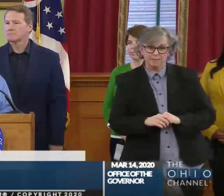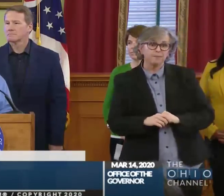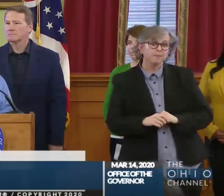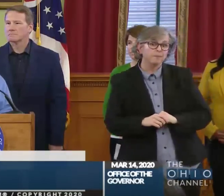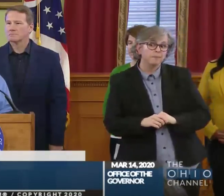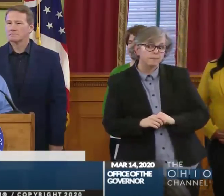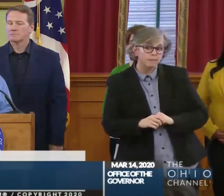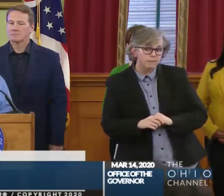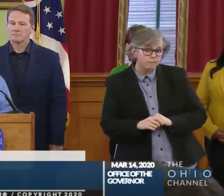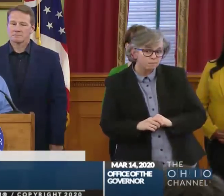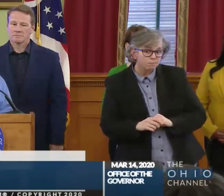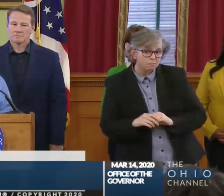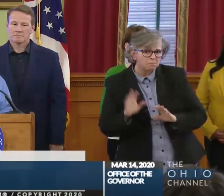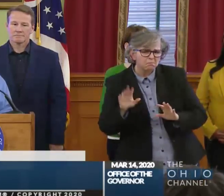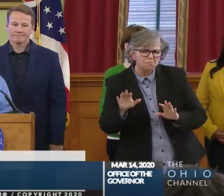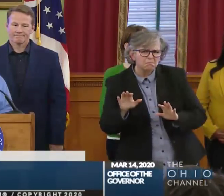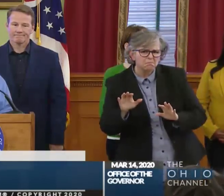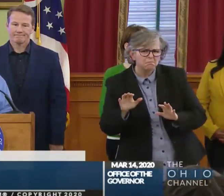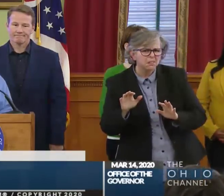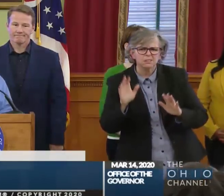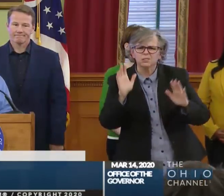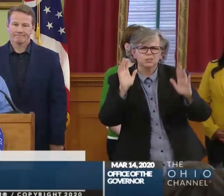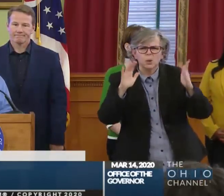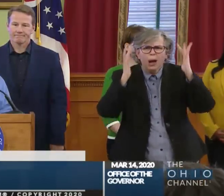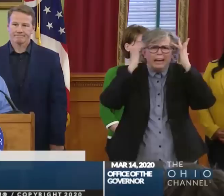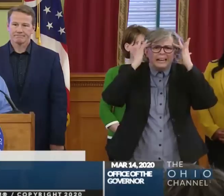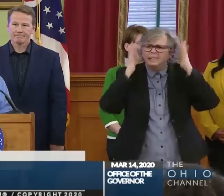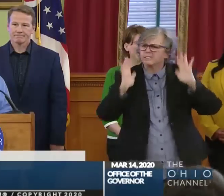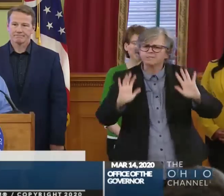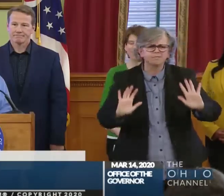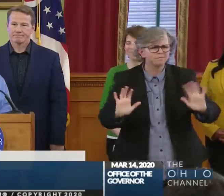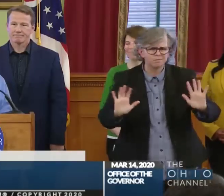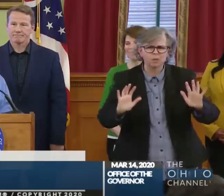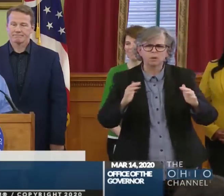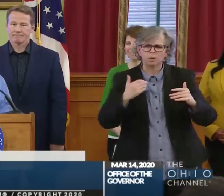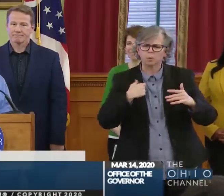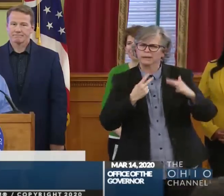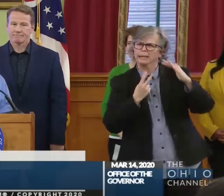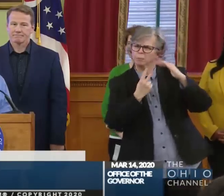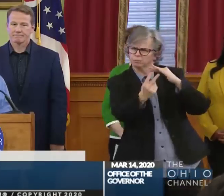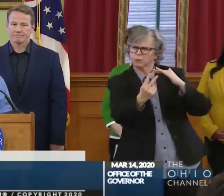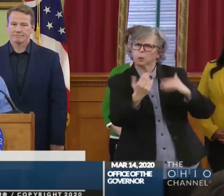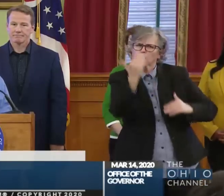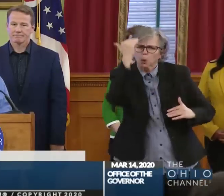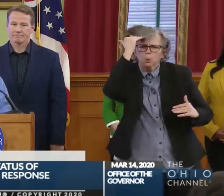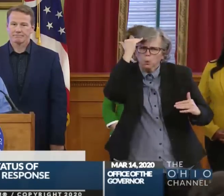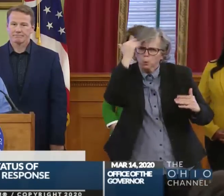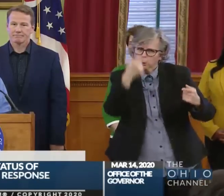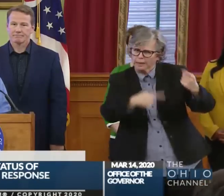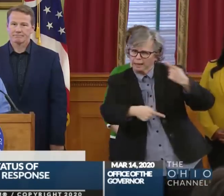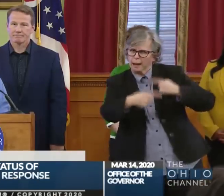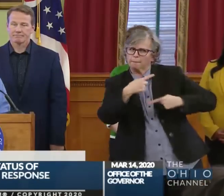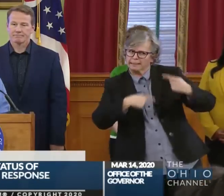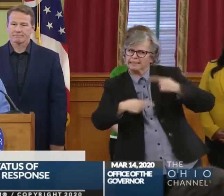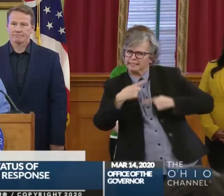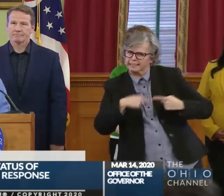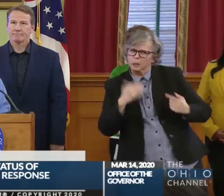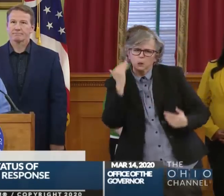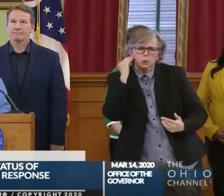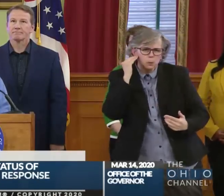this should not alarm people. We knew this was coming. We knew that there were many people out there who are positive, who would